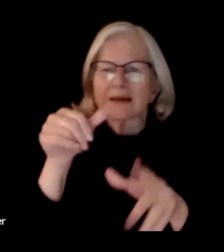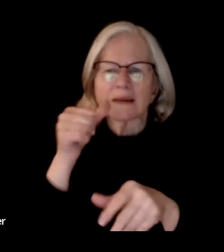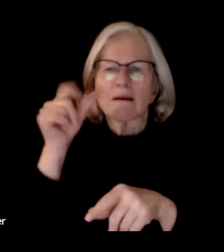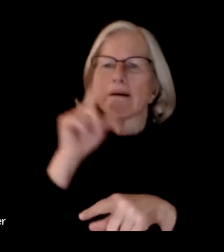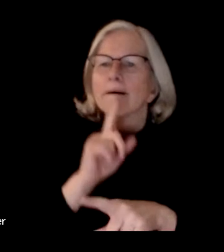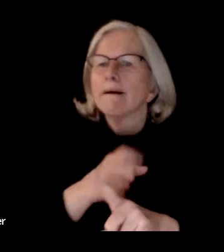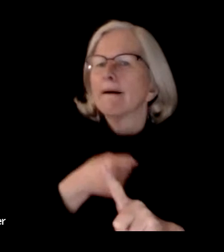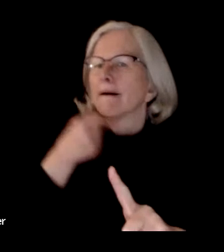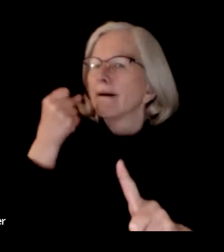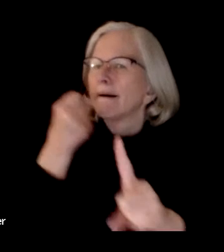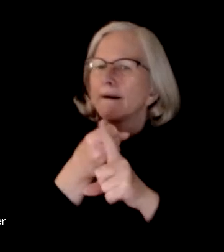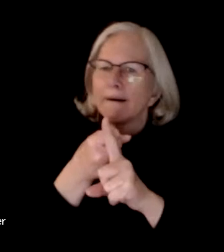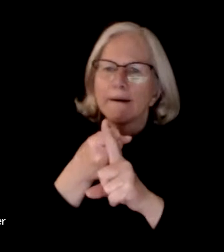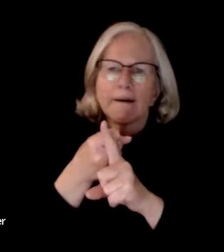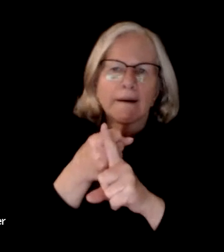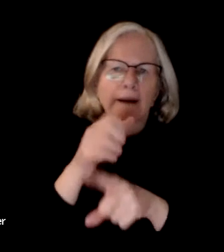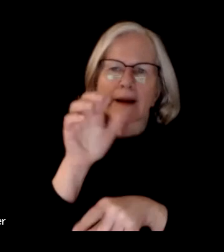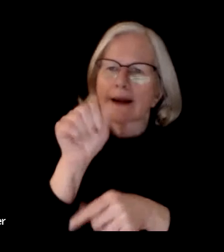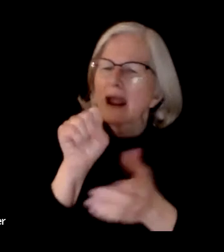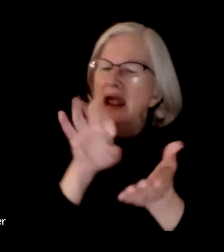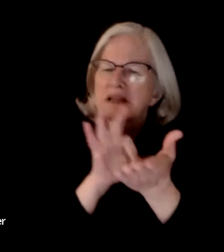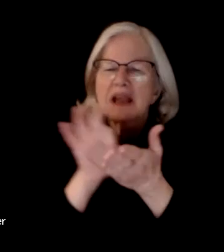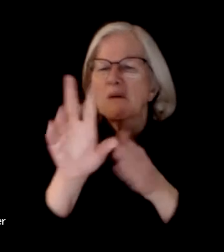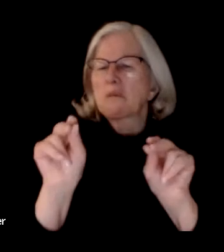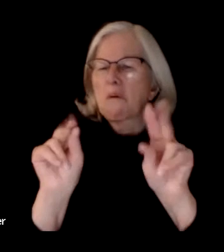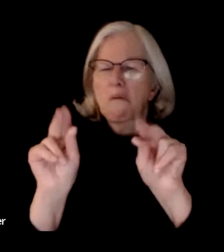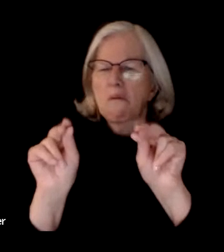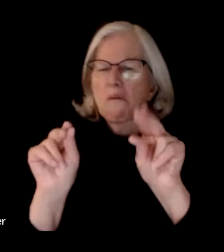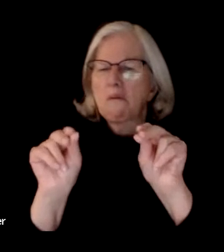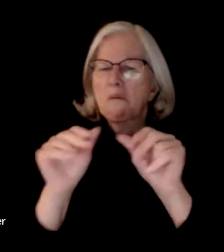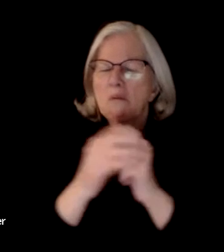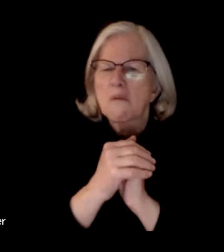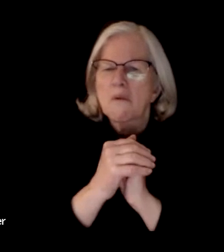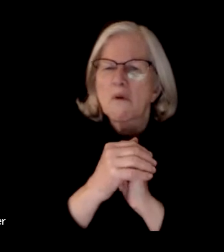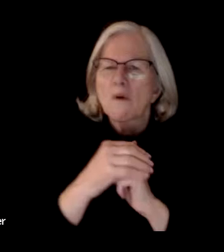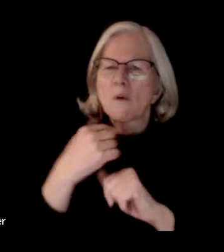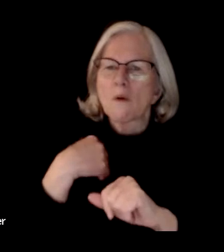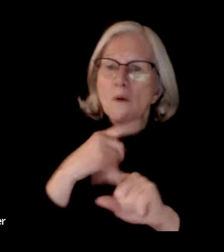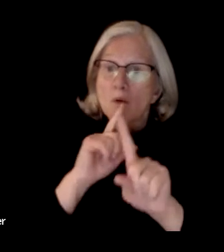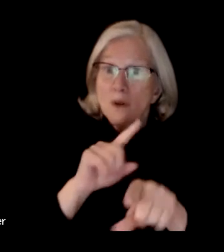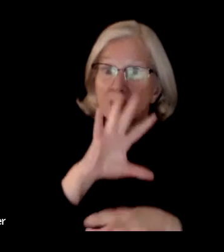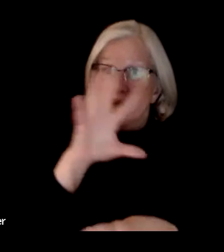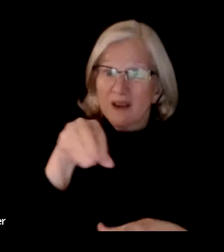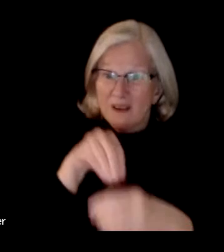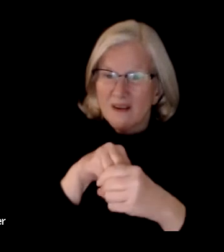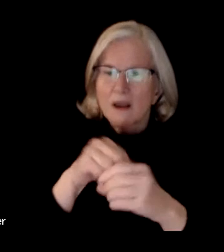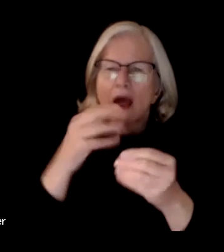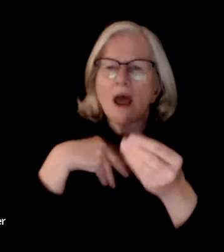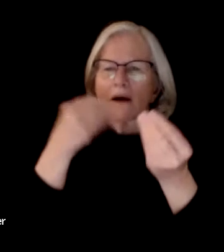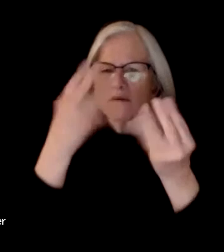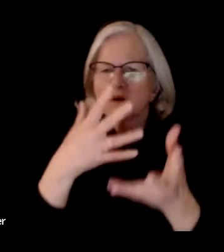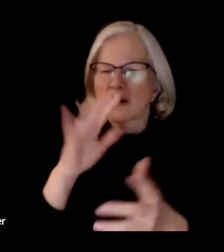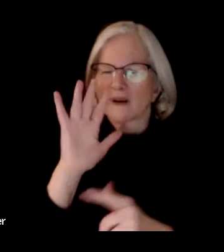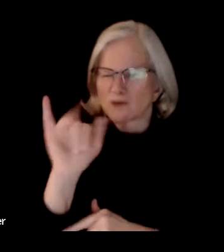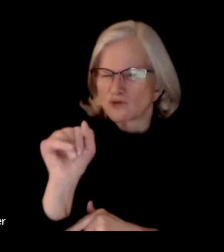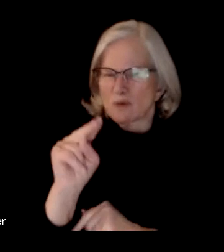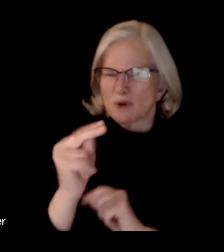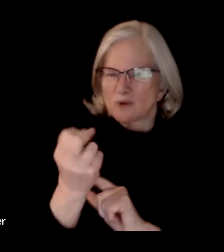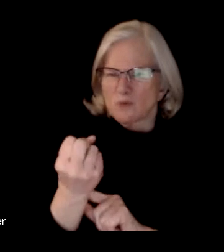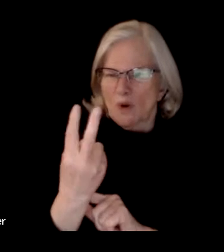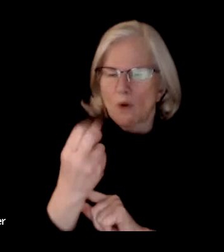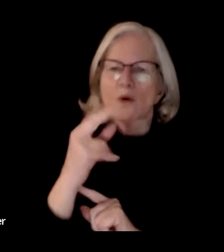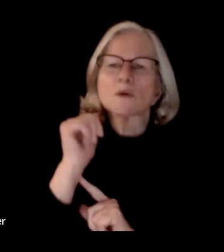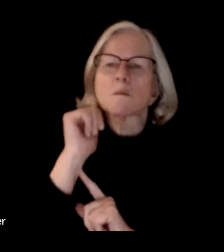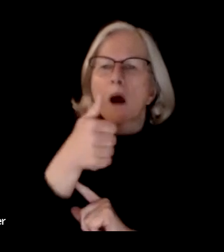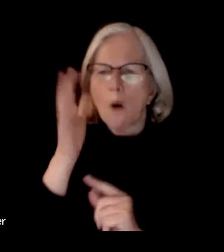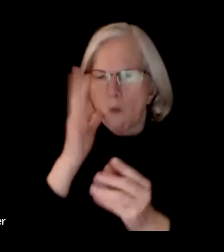count. They'll be reported and included in our data on January 12th, tomorrow.